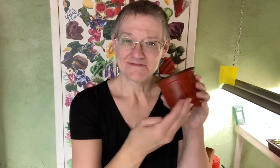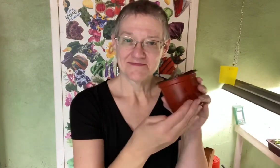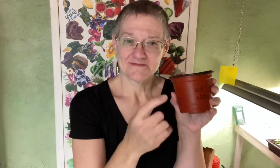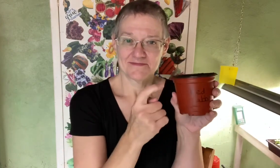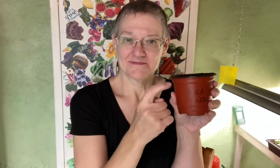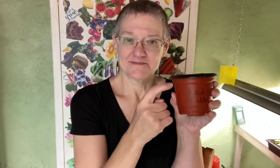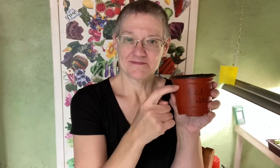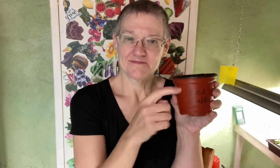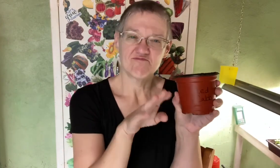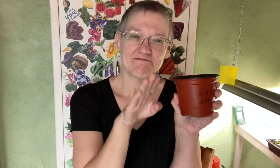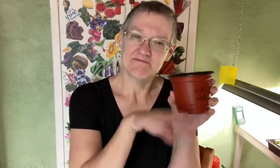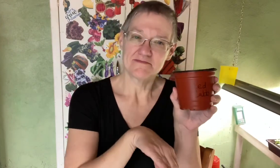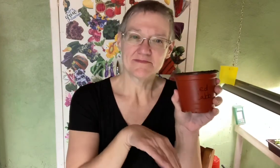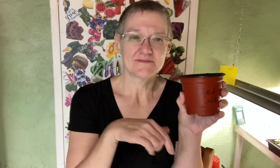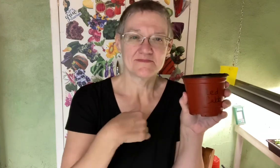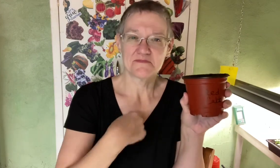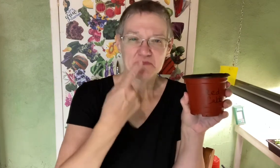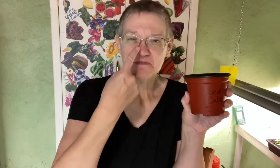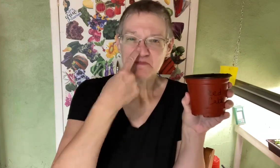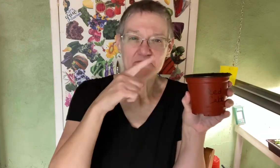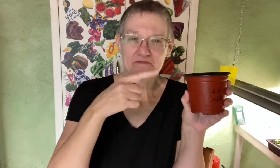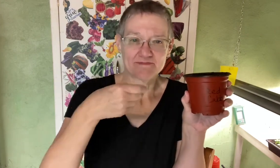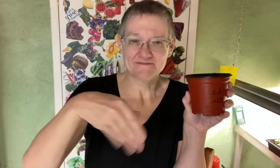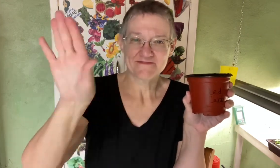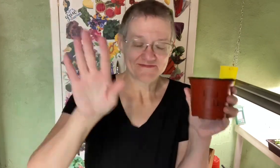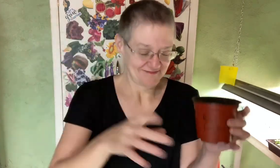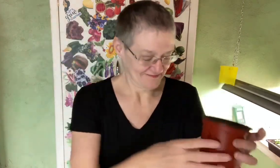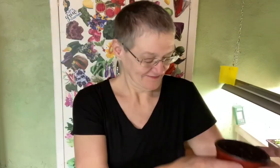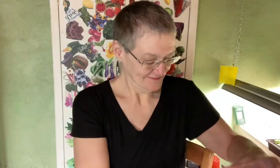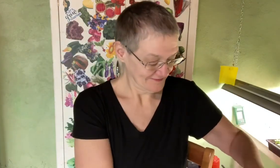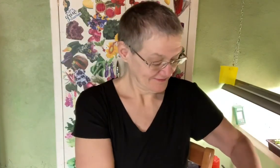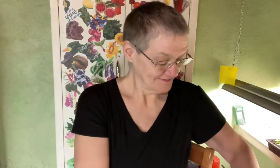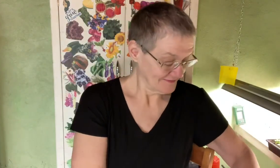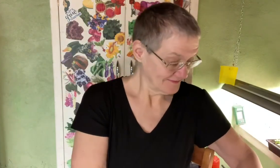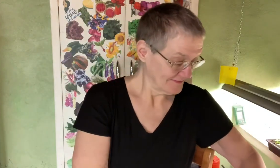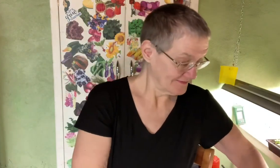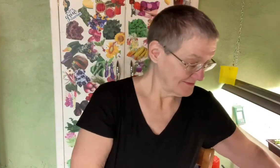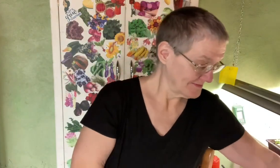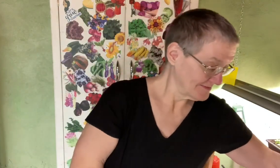pots so I can share these with the community.